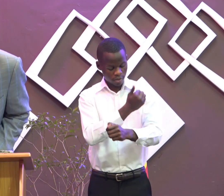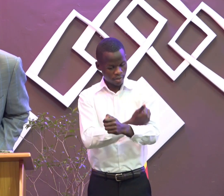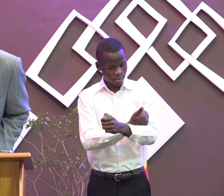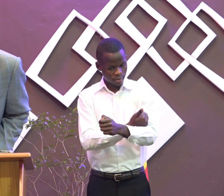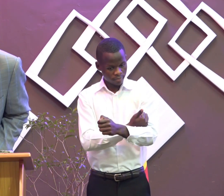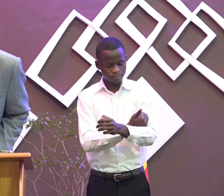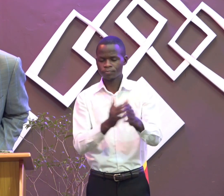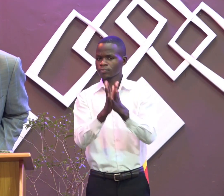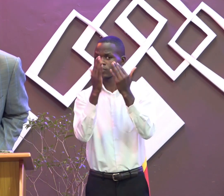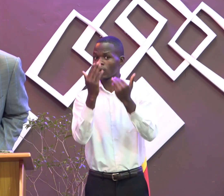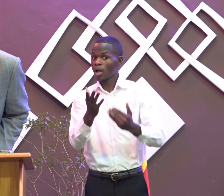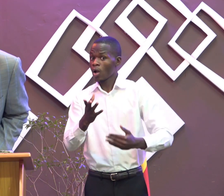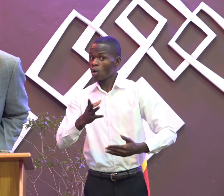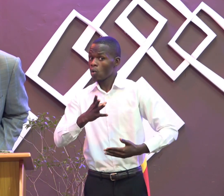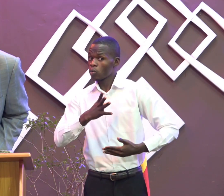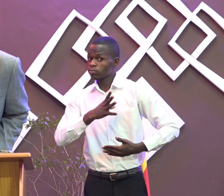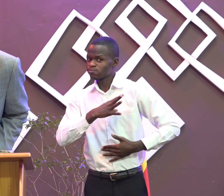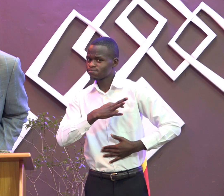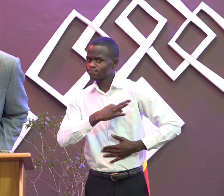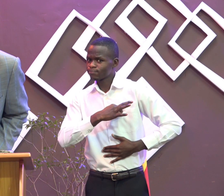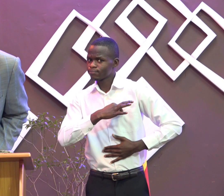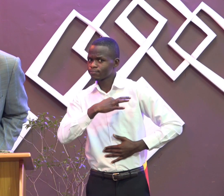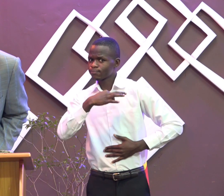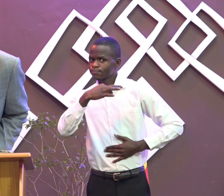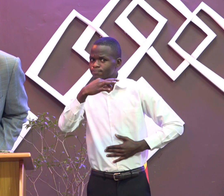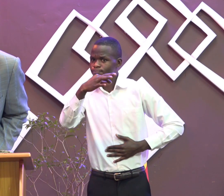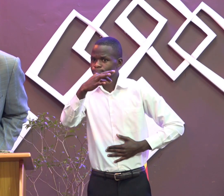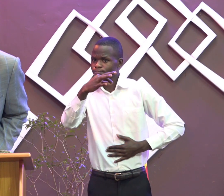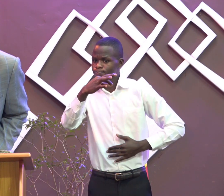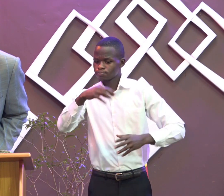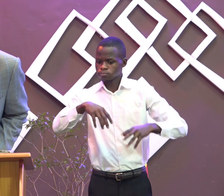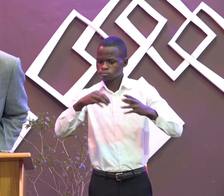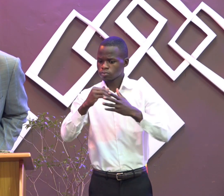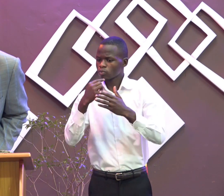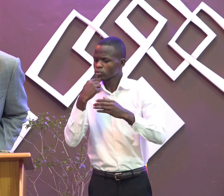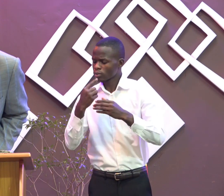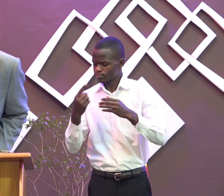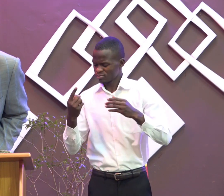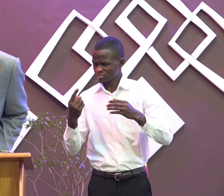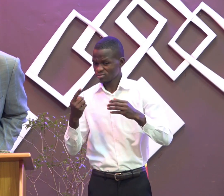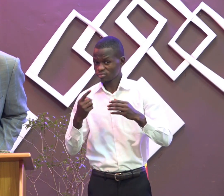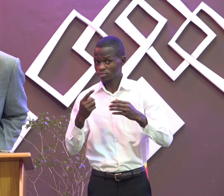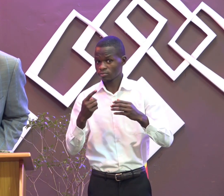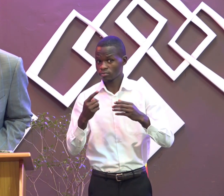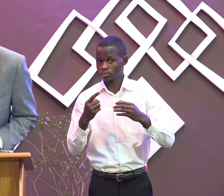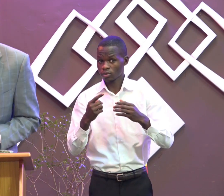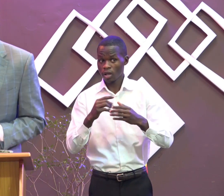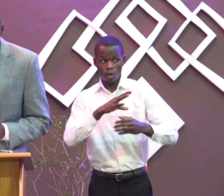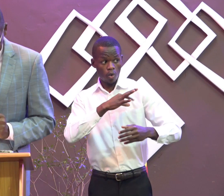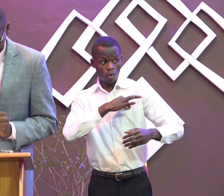Omwoyo gw'omukulu bwe gukugolokokerangako tovanga mu kifo kyo. Kubanga okwemenya kukakanya okunyiiga